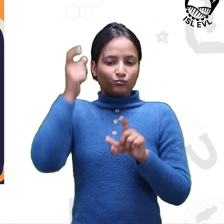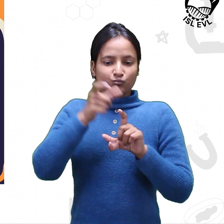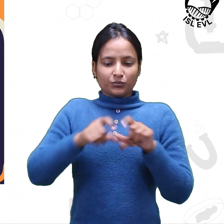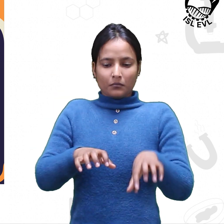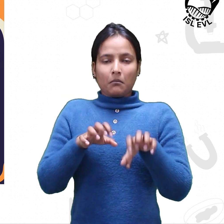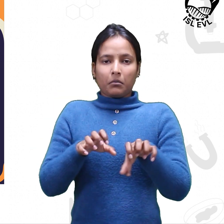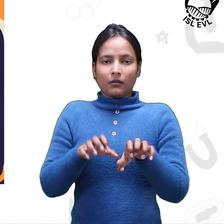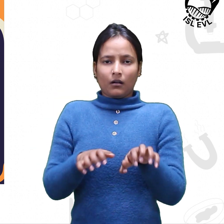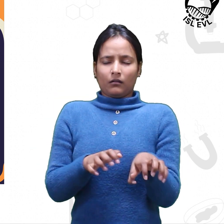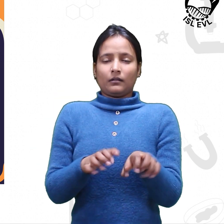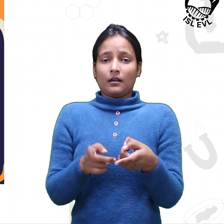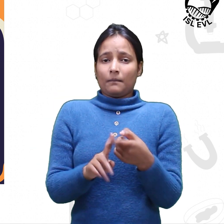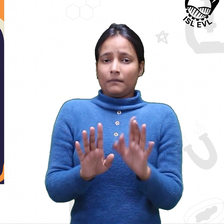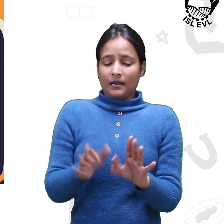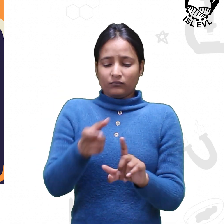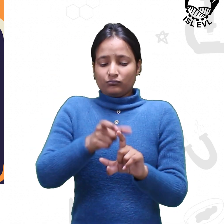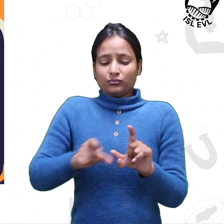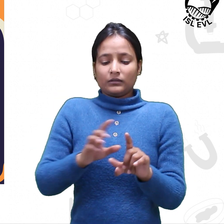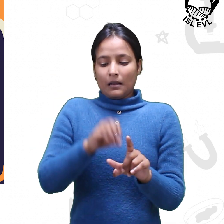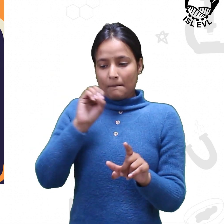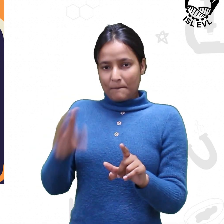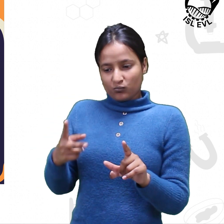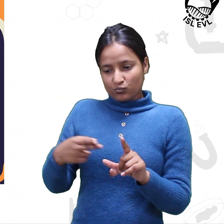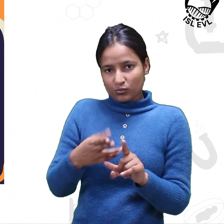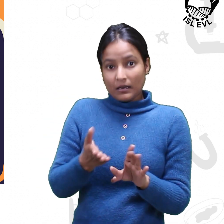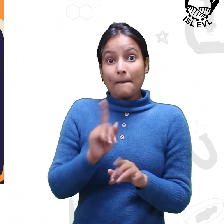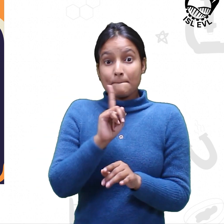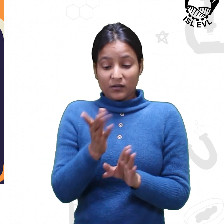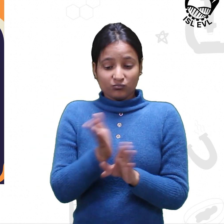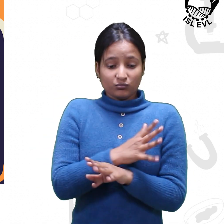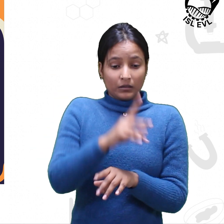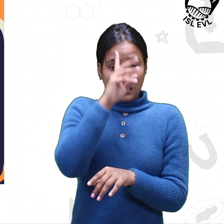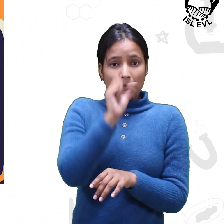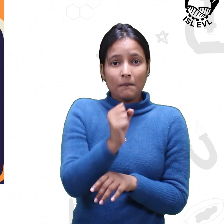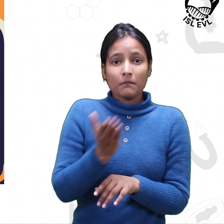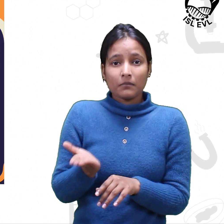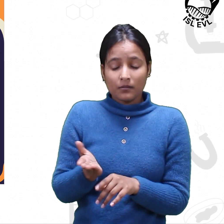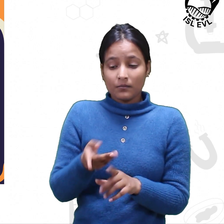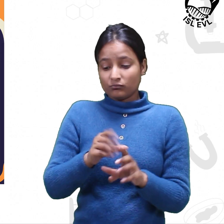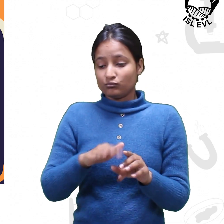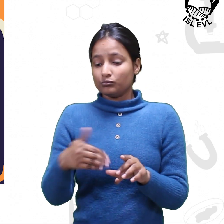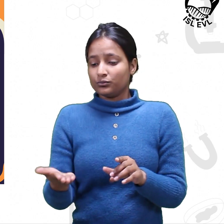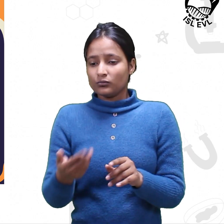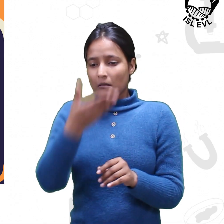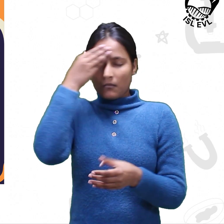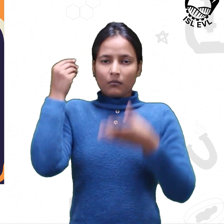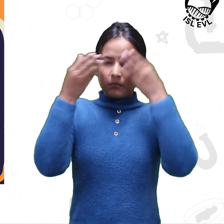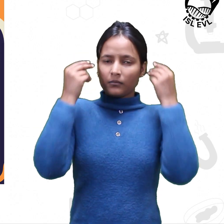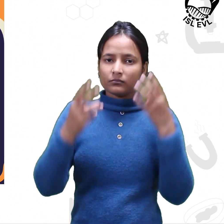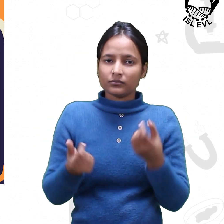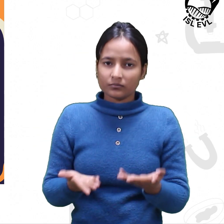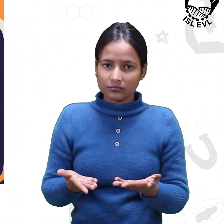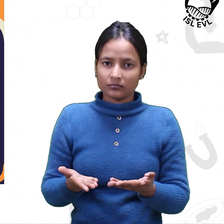what resulted was he remembered everything before the operation, but after the operation, he couldn't remember anything beyond